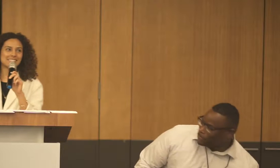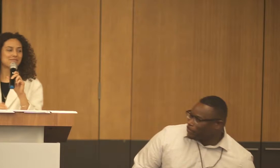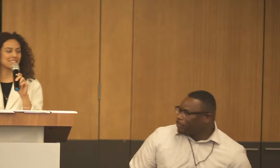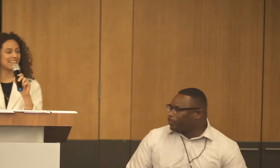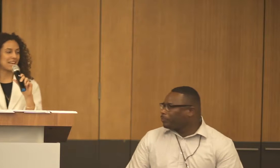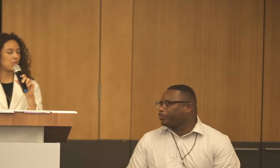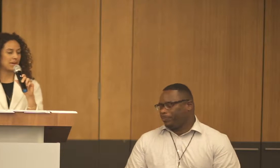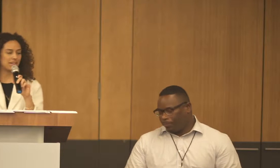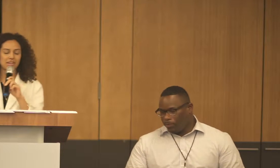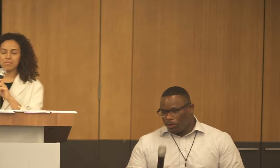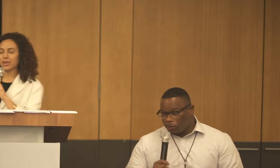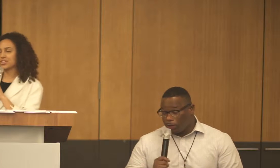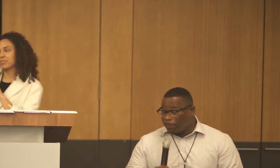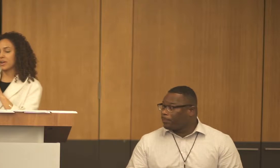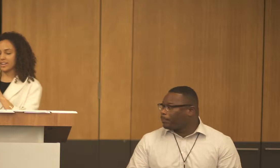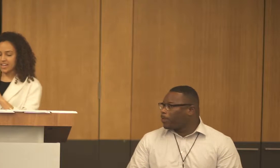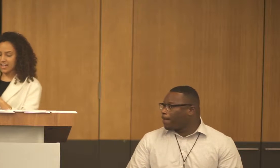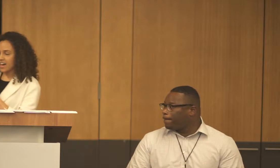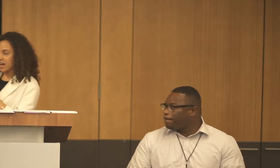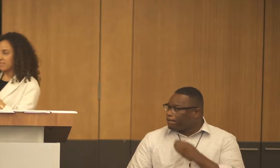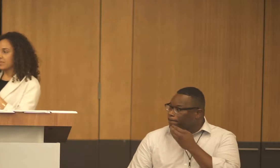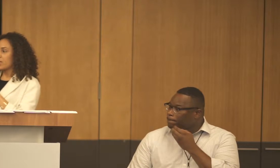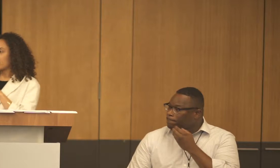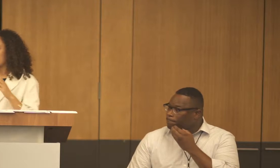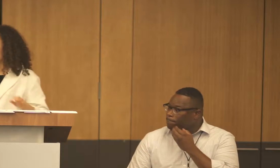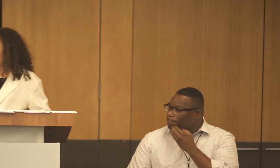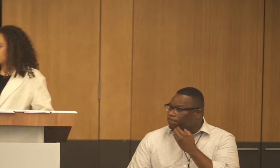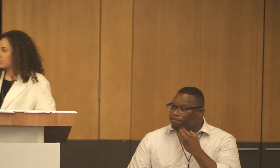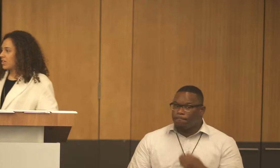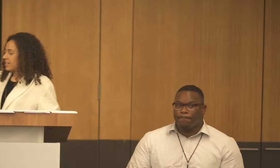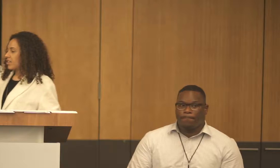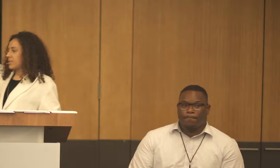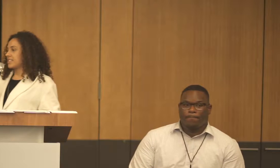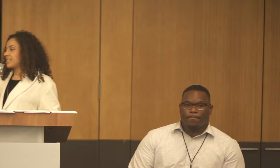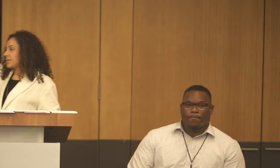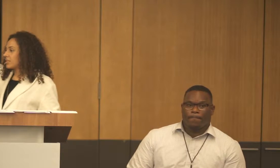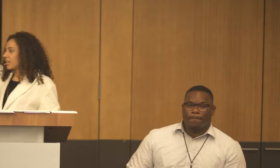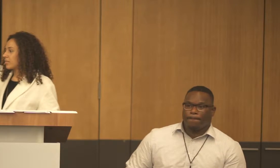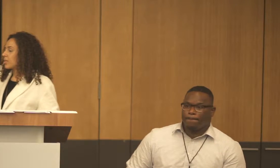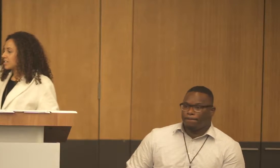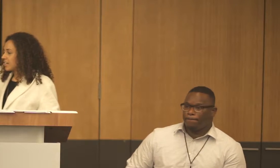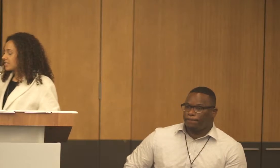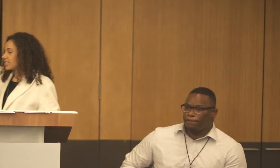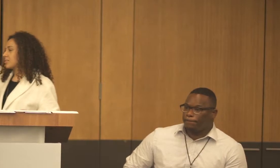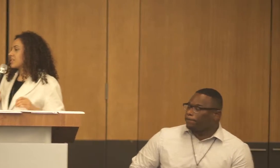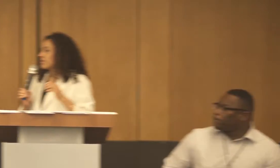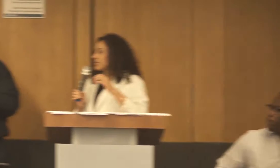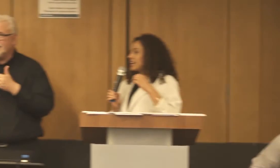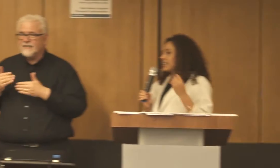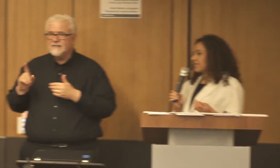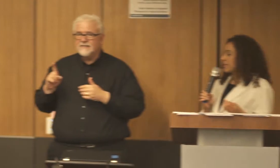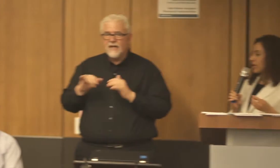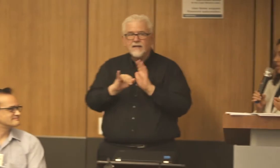powerful mechanism, just getting that one partnership win. What about you, John and Aubrey? Is it a similar process in terms